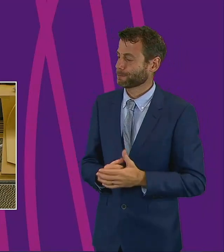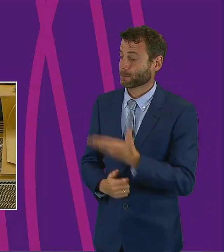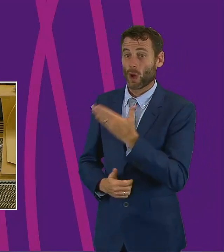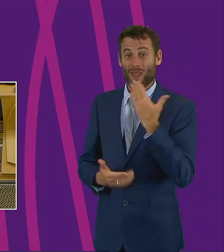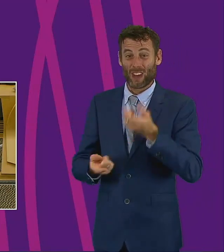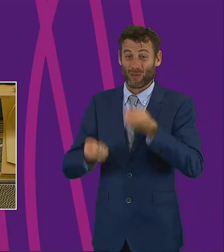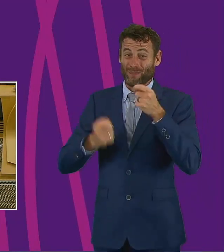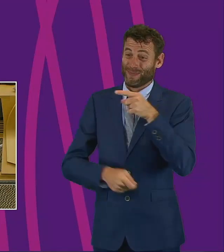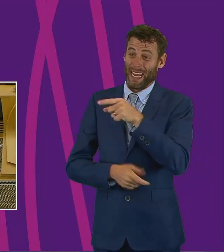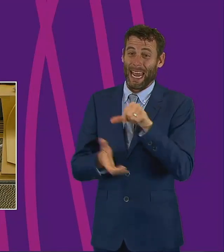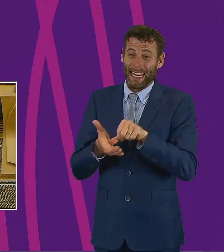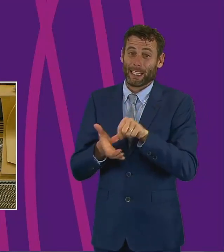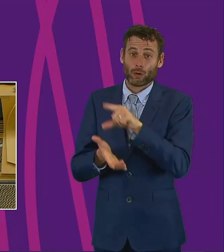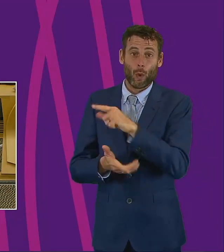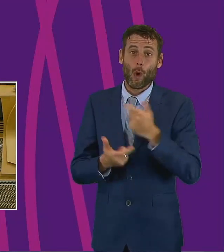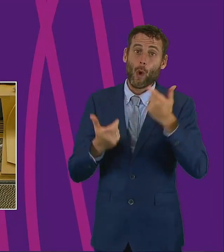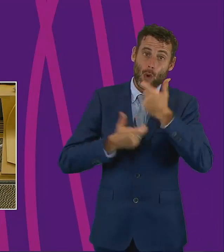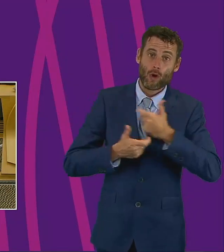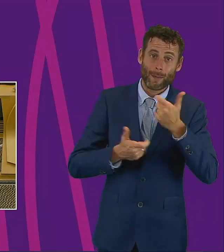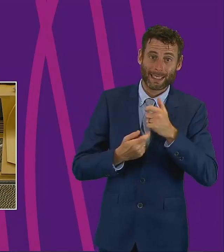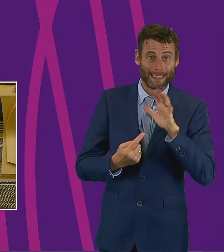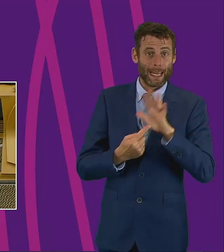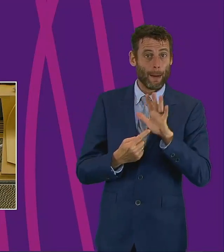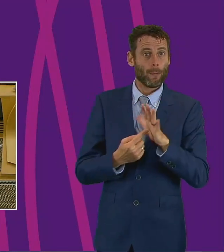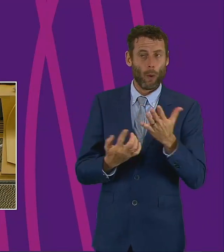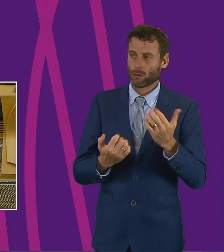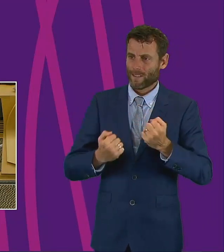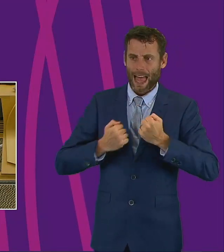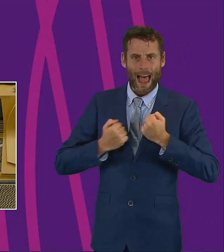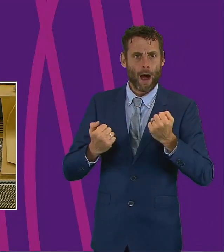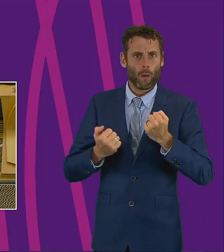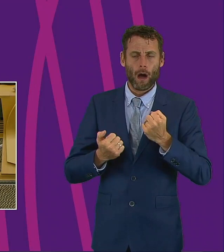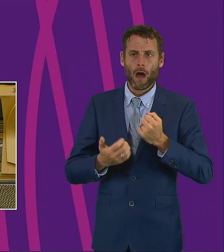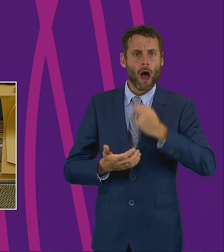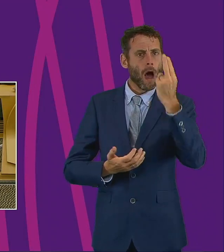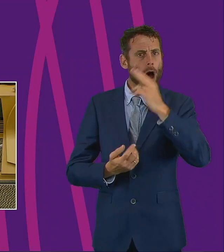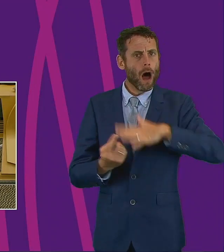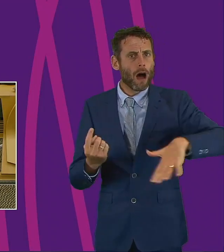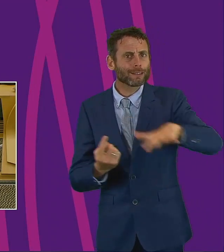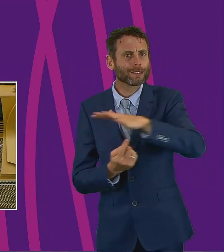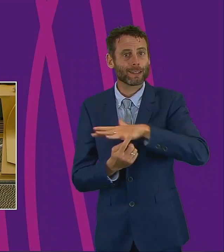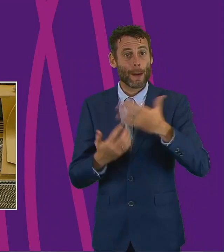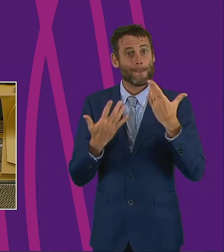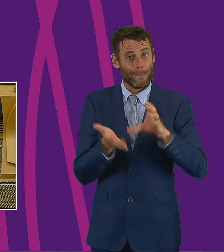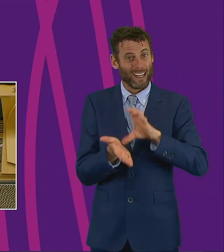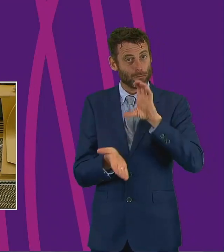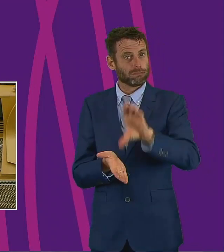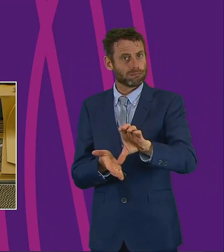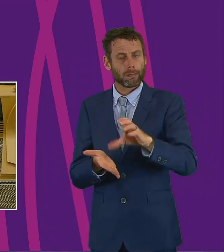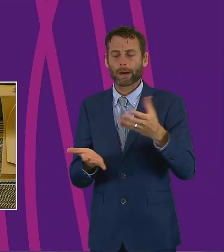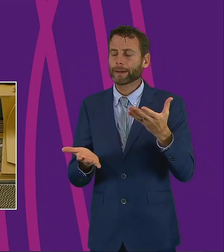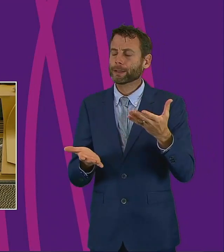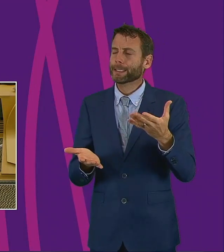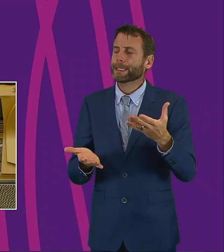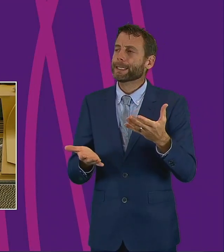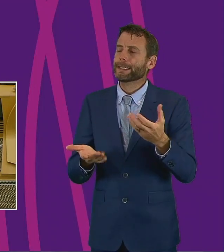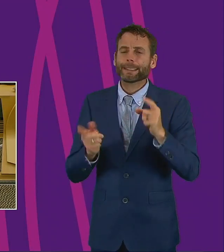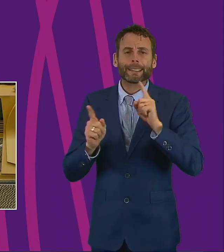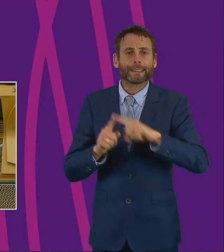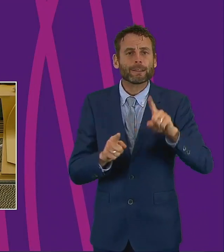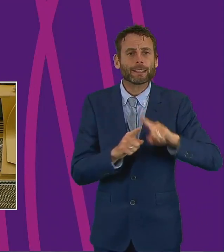is an important issue. Comedy is a very important part of our arts sector. We've already provided a range of